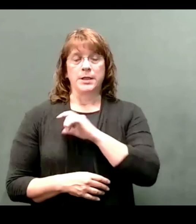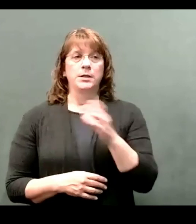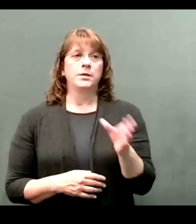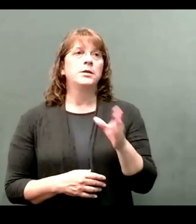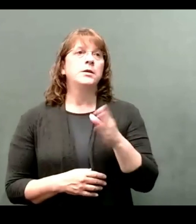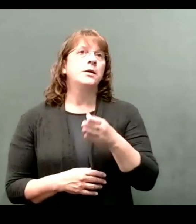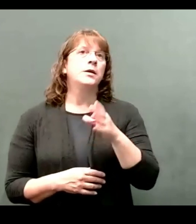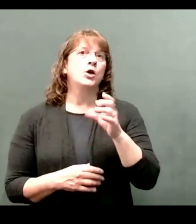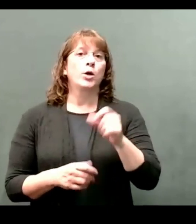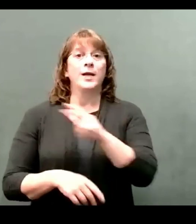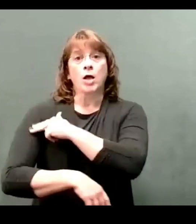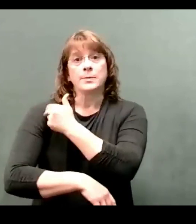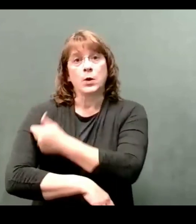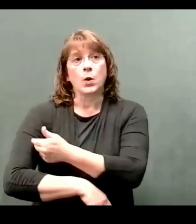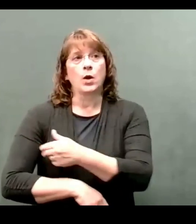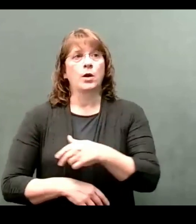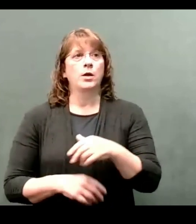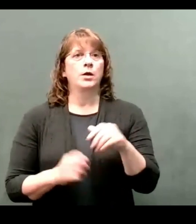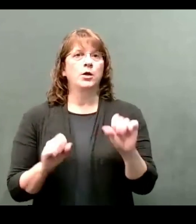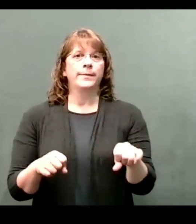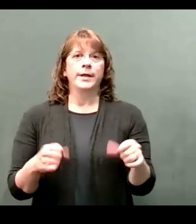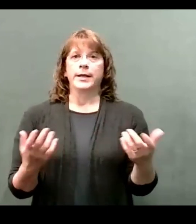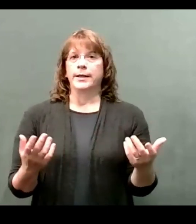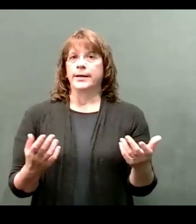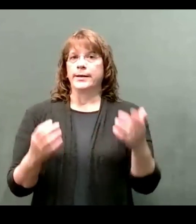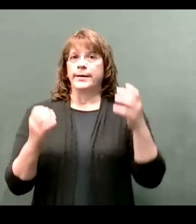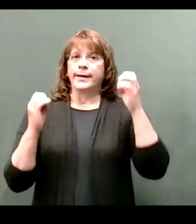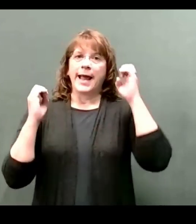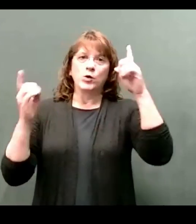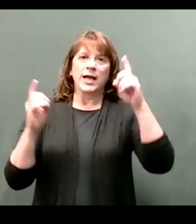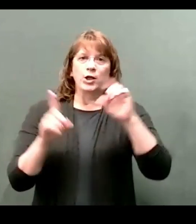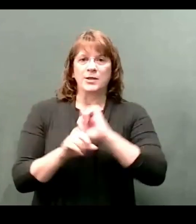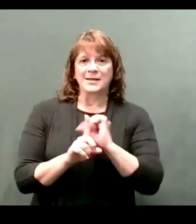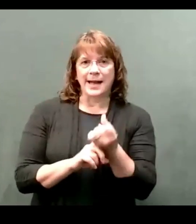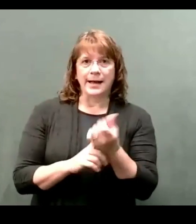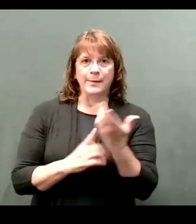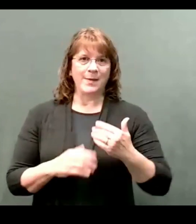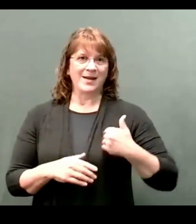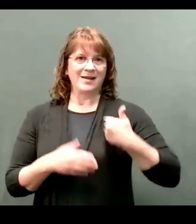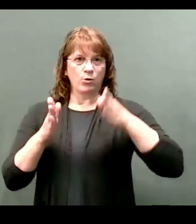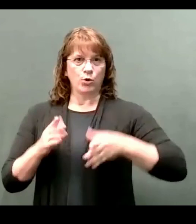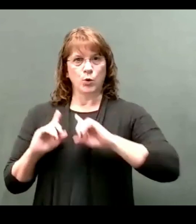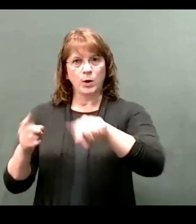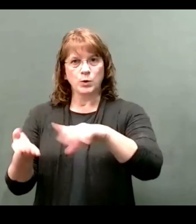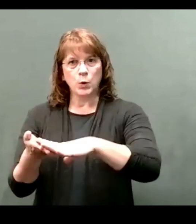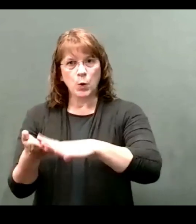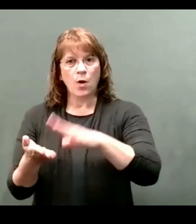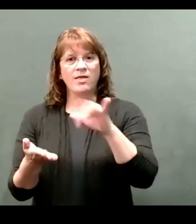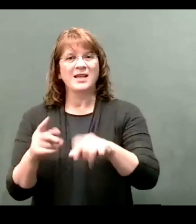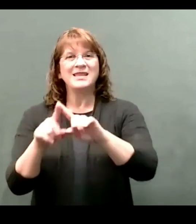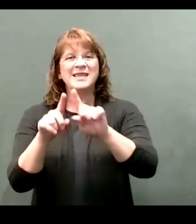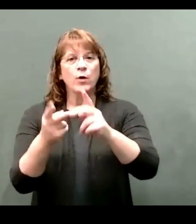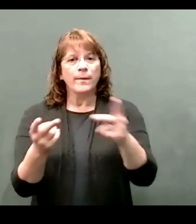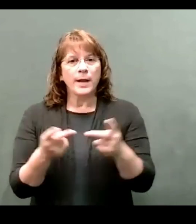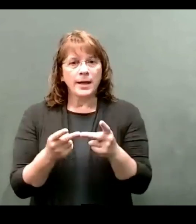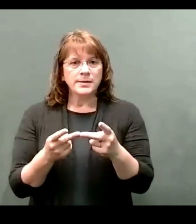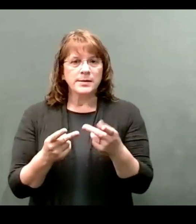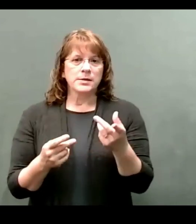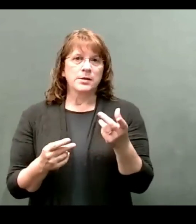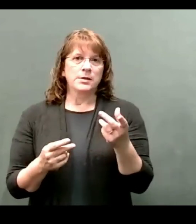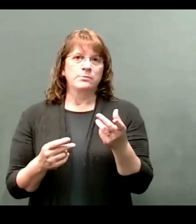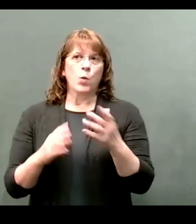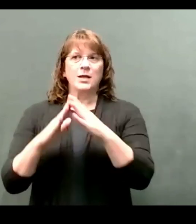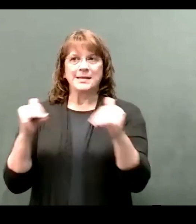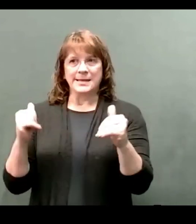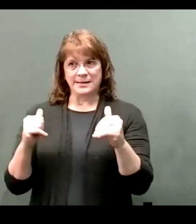this could be the hospital, this could be the education setting where, the young person went to school, all these different places where there's